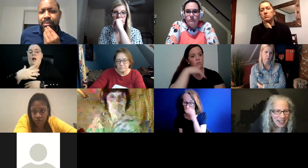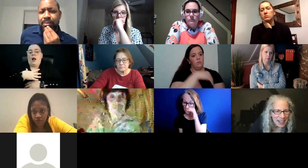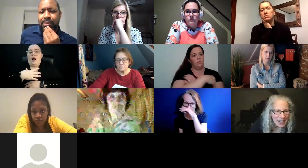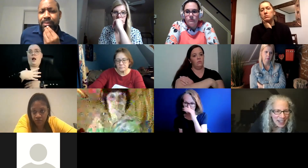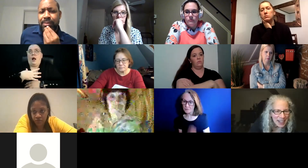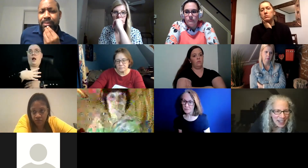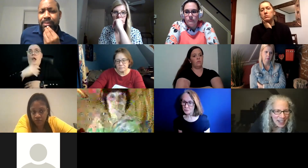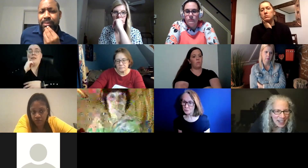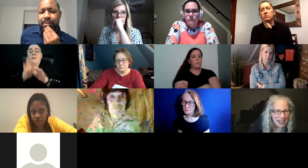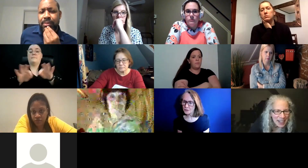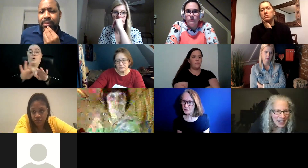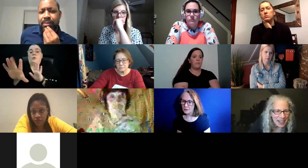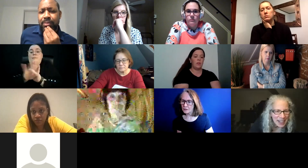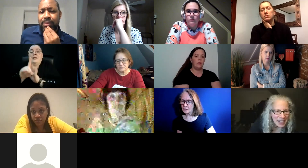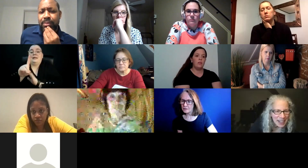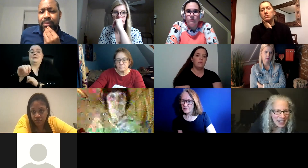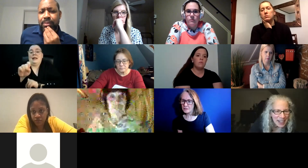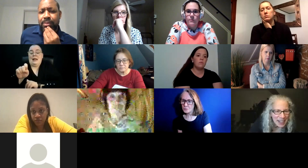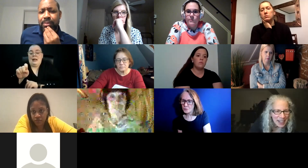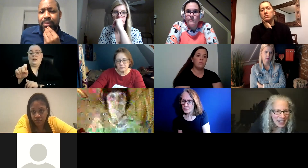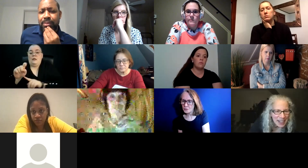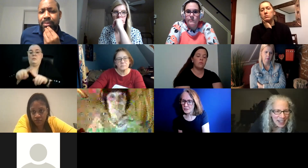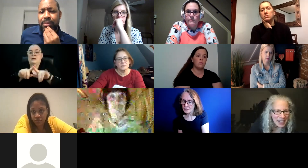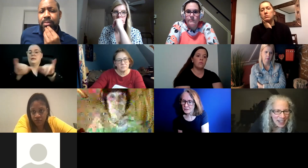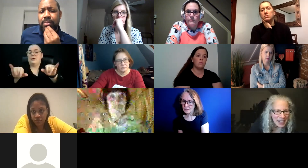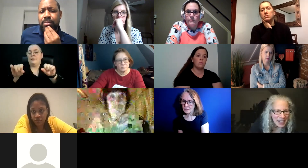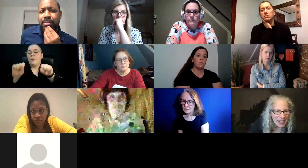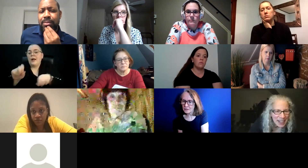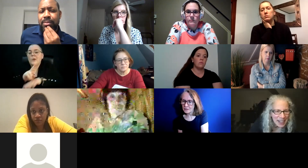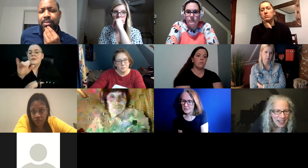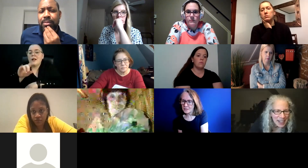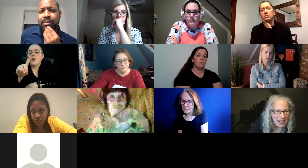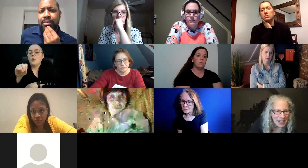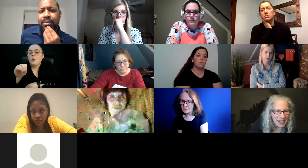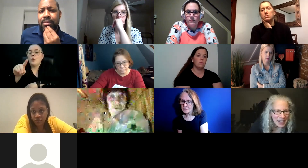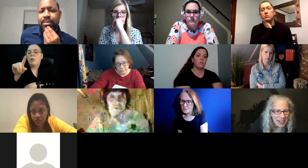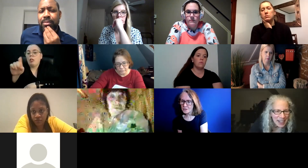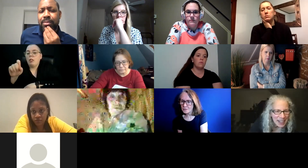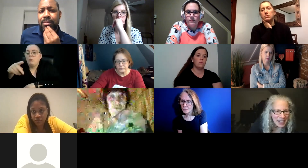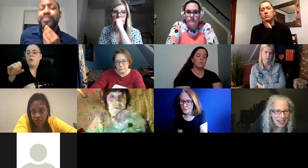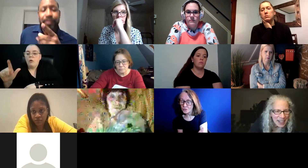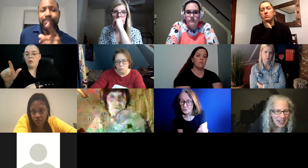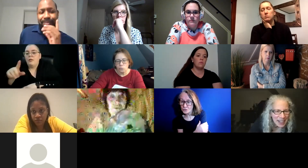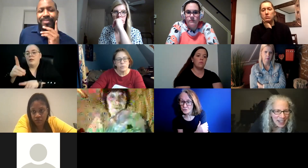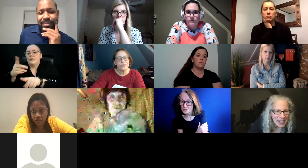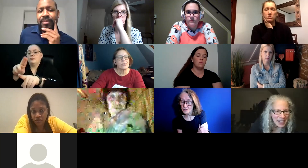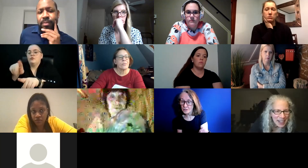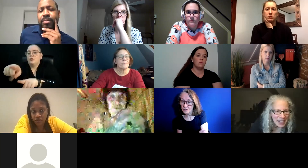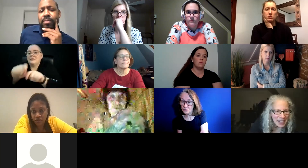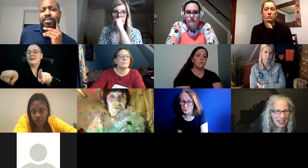more flexible. I think it's important to pick a date, but at the same time, we could use the doodle